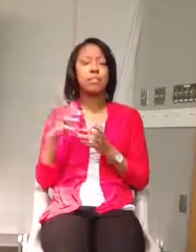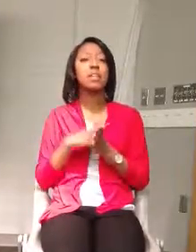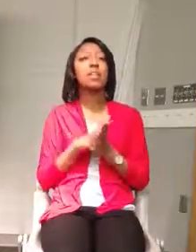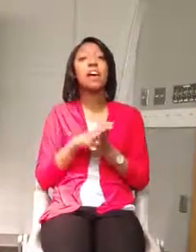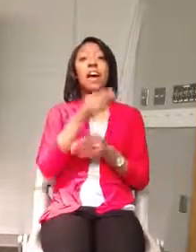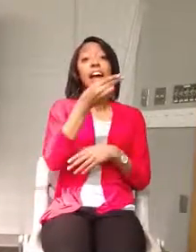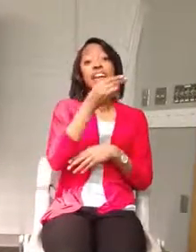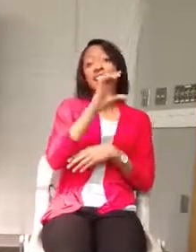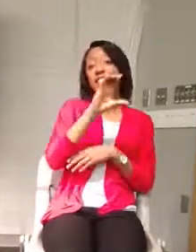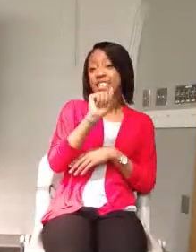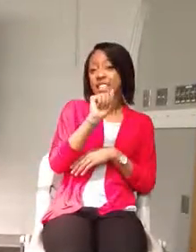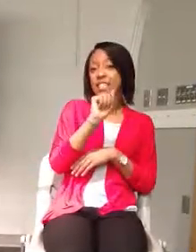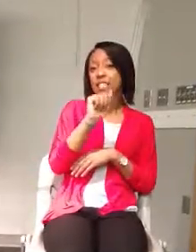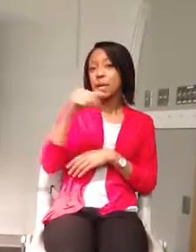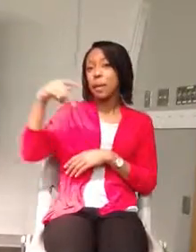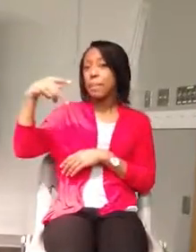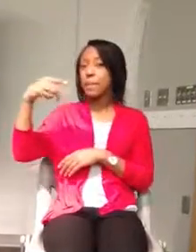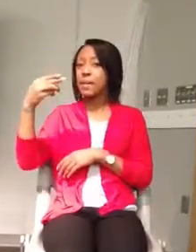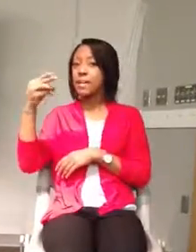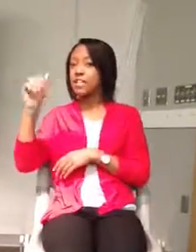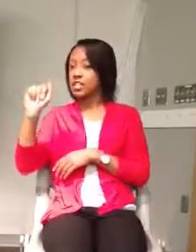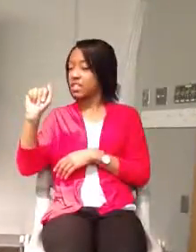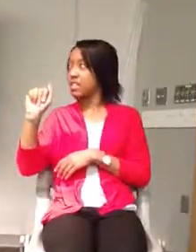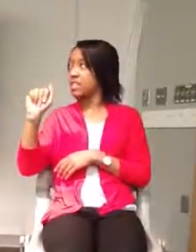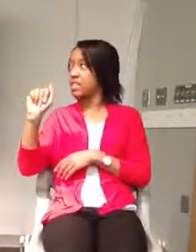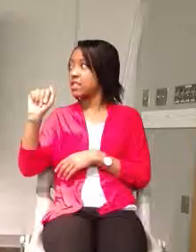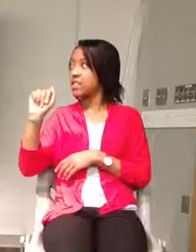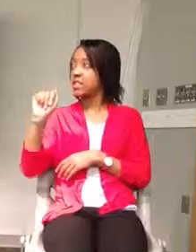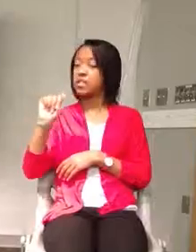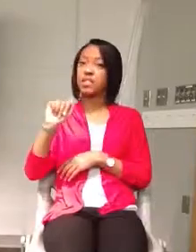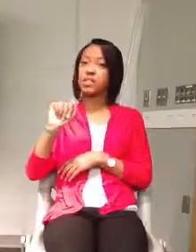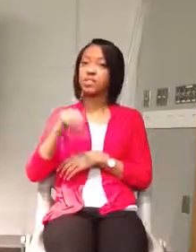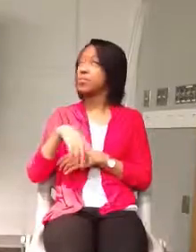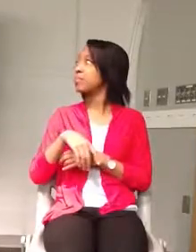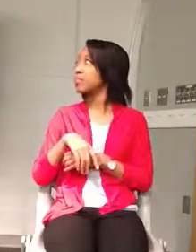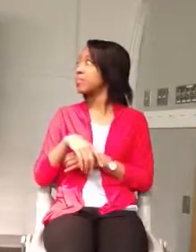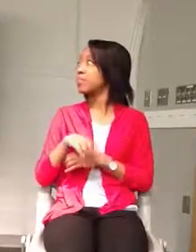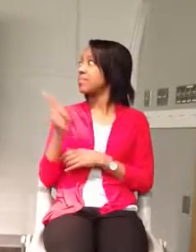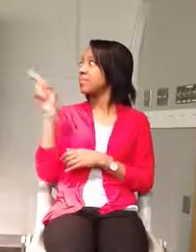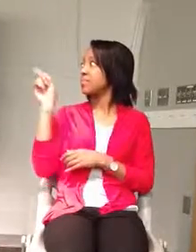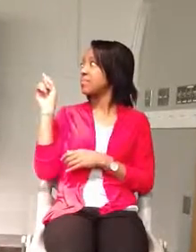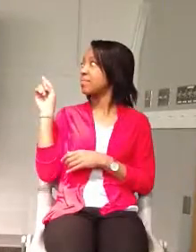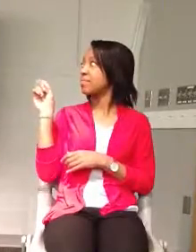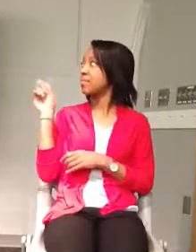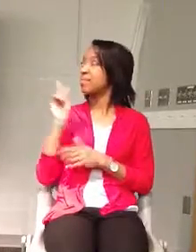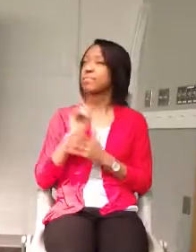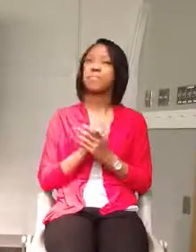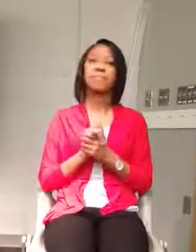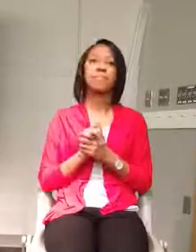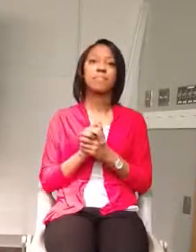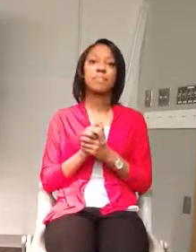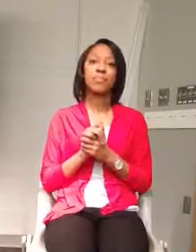And I always have to write these down, sorry. Heterocyclic amines and polycyclic